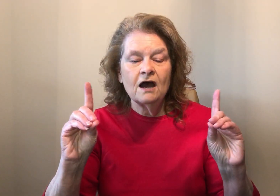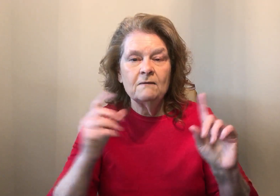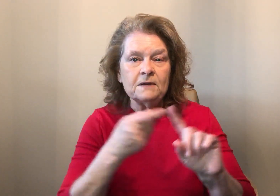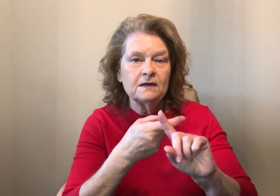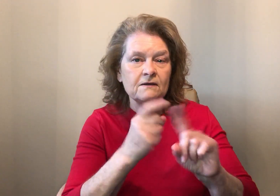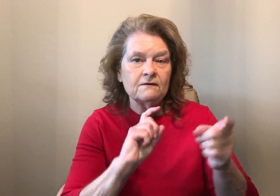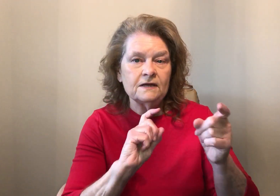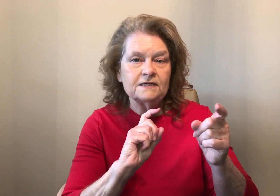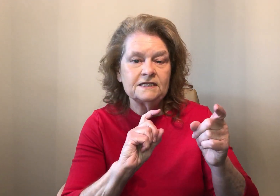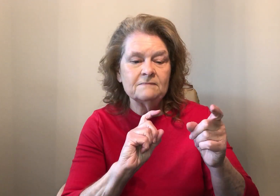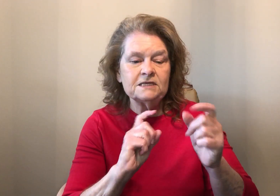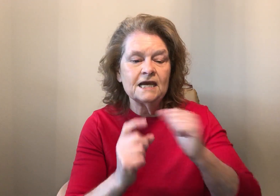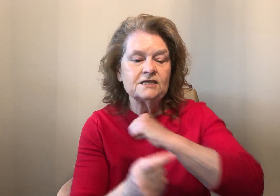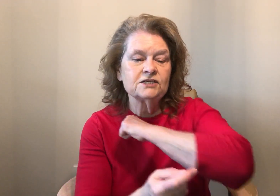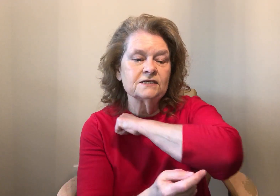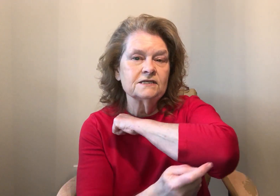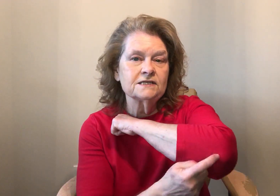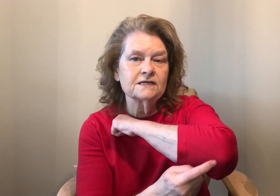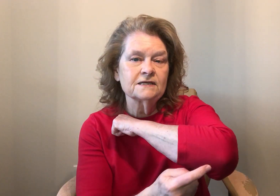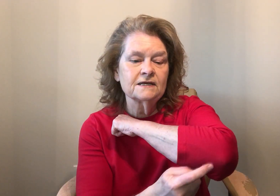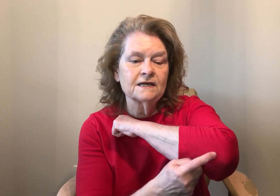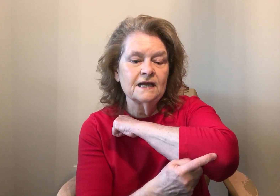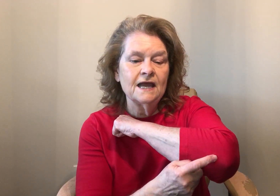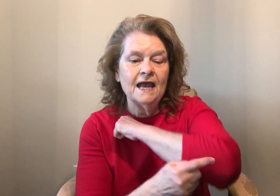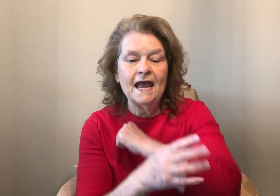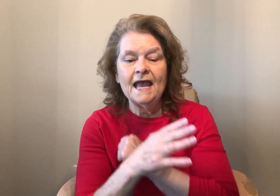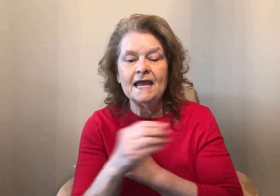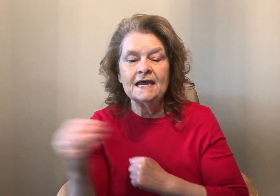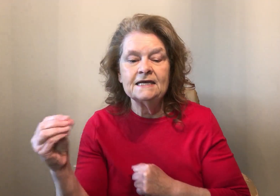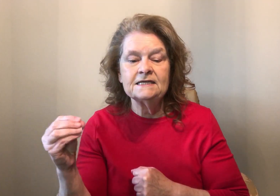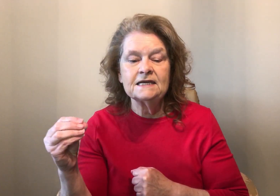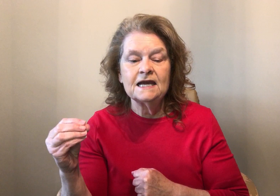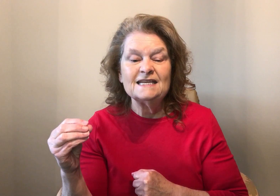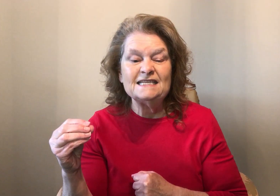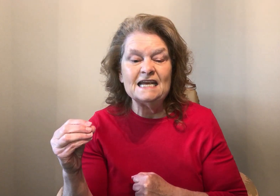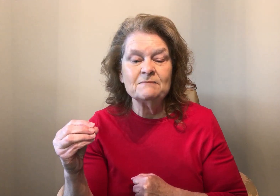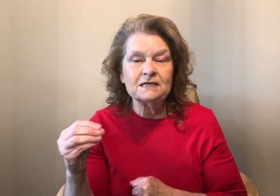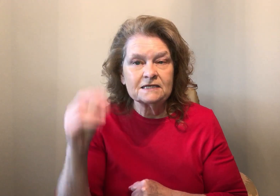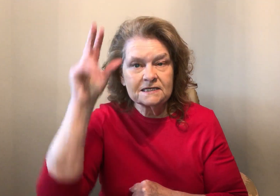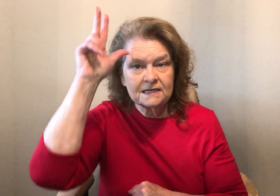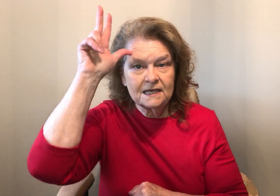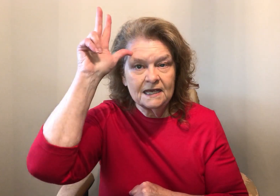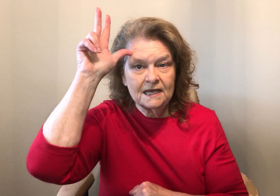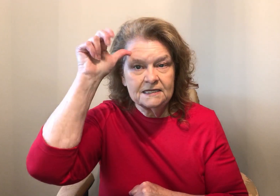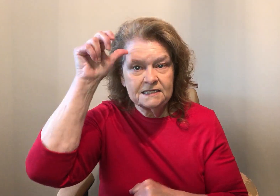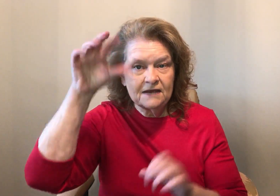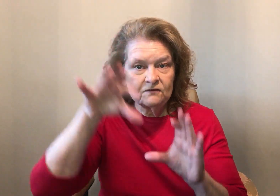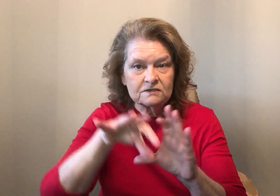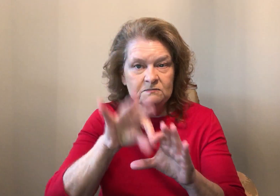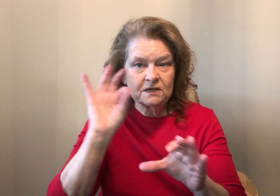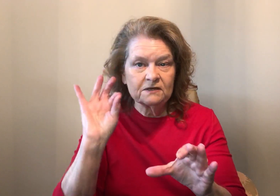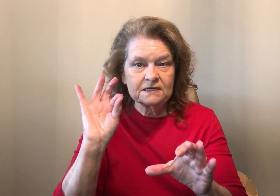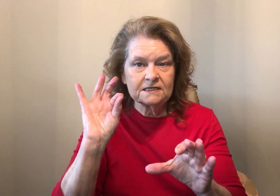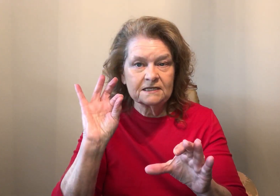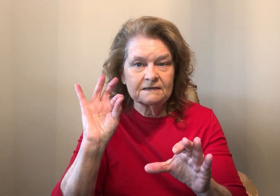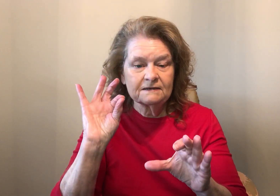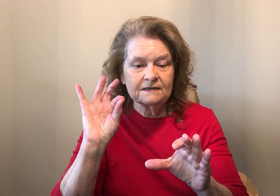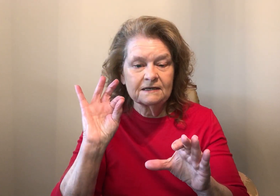from temptations and demons, devil spirits. Let's